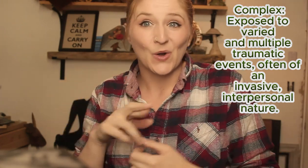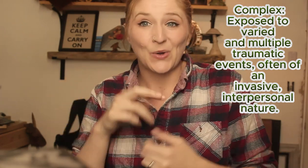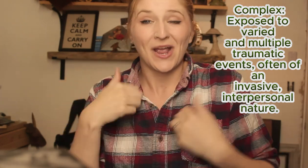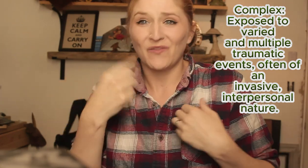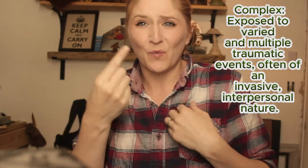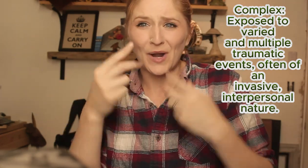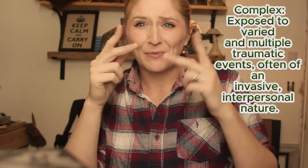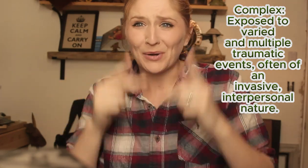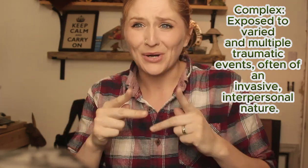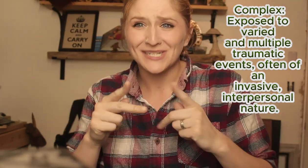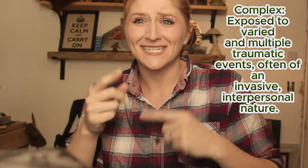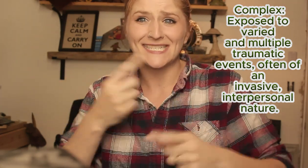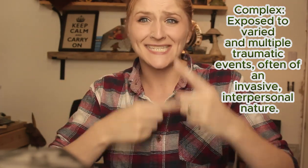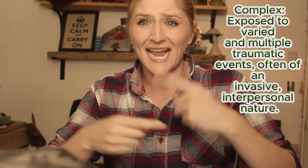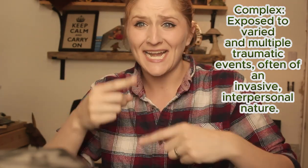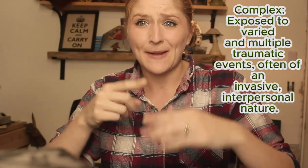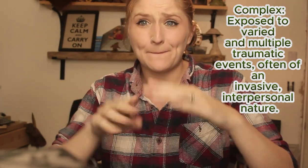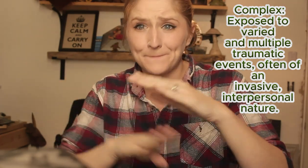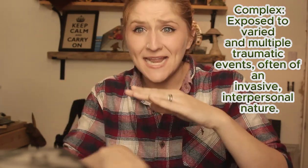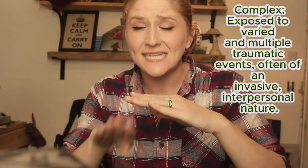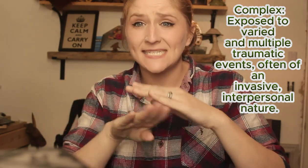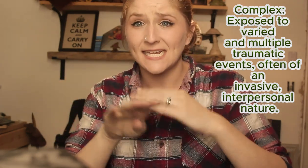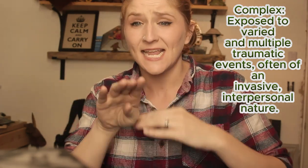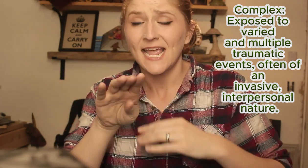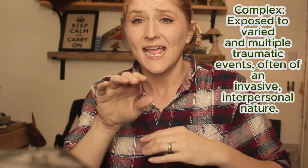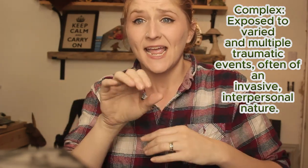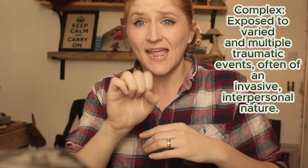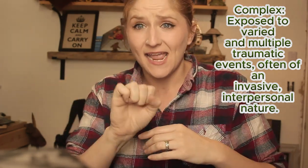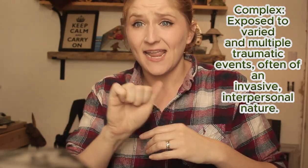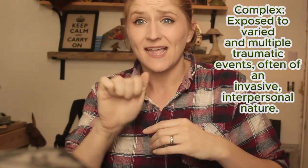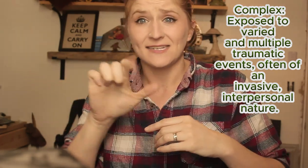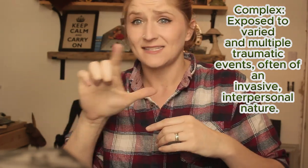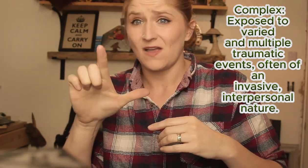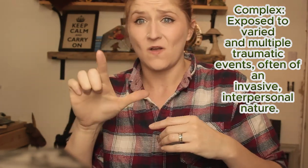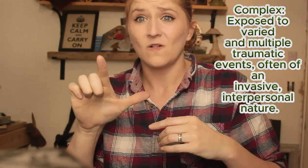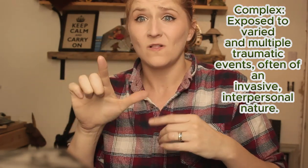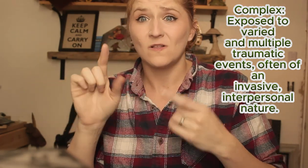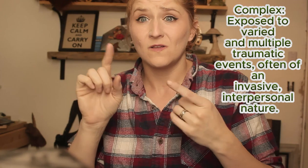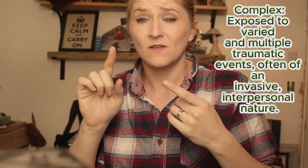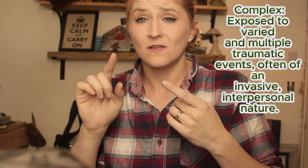you have one person signing basic ASL.